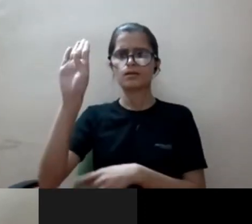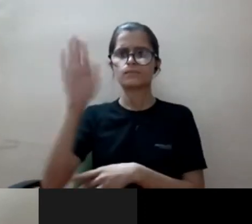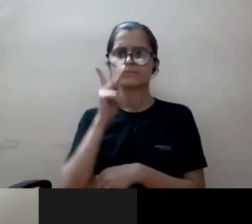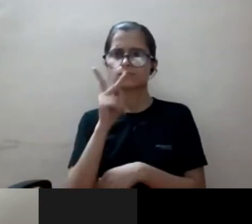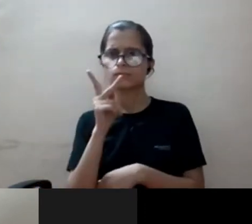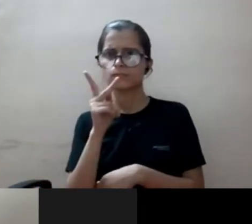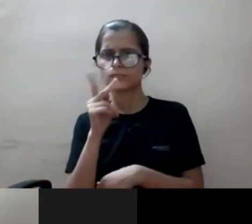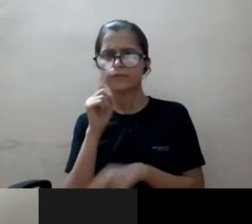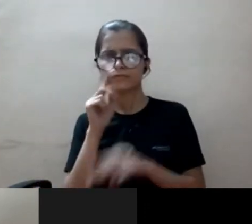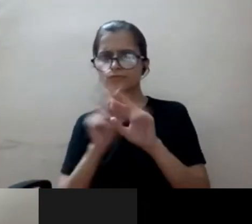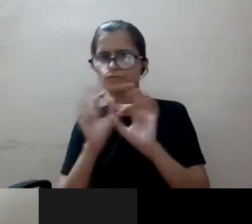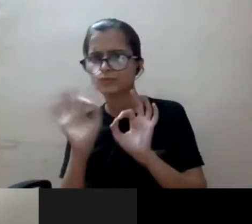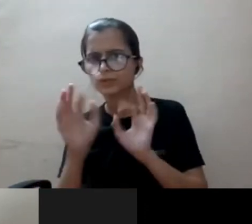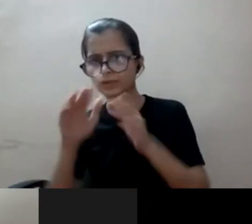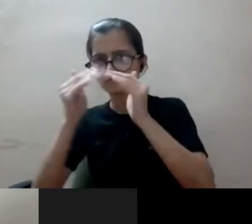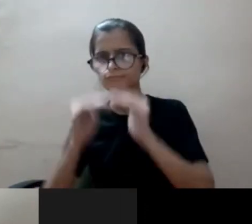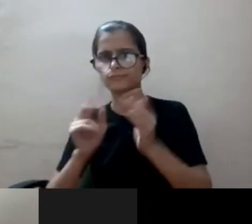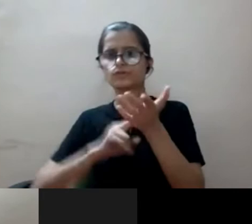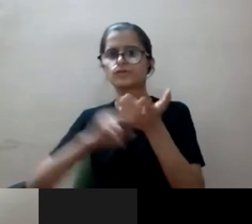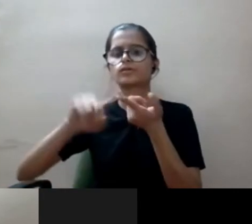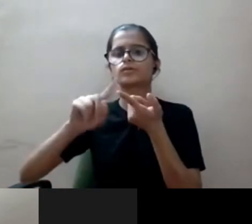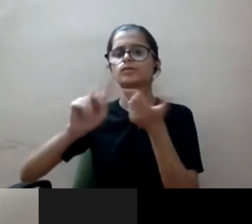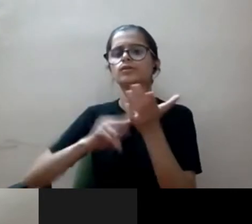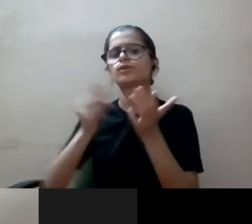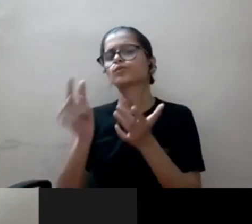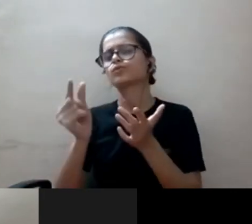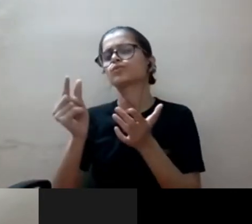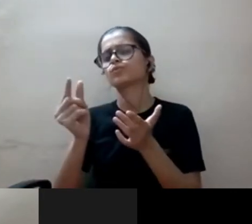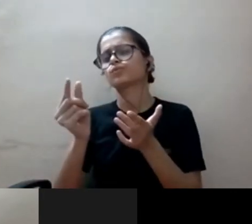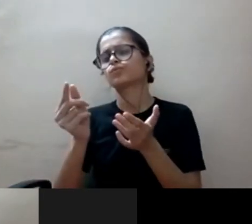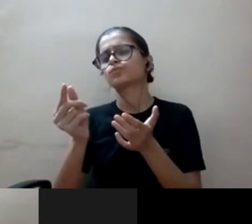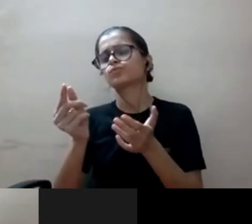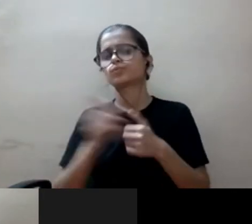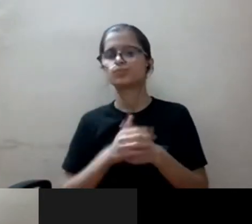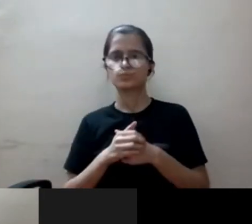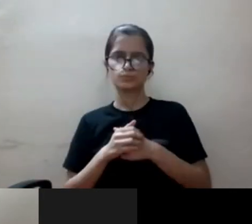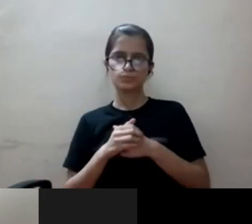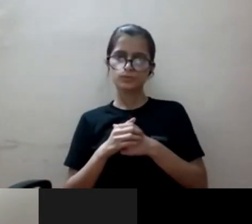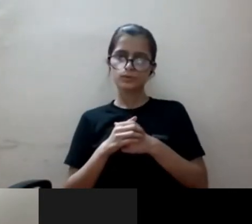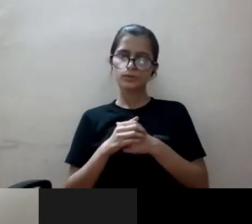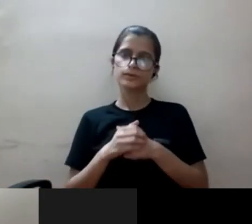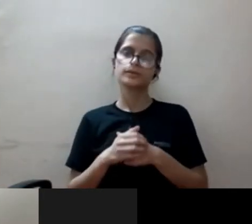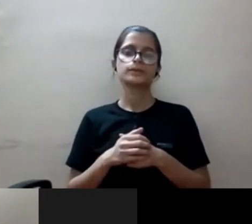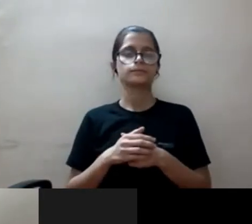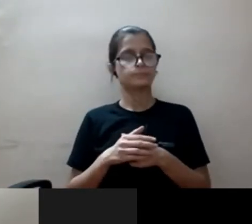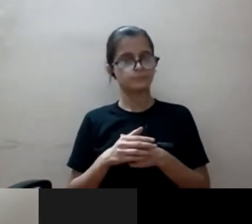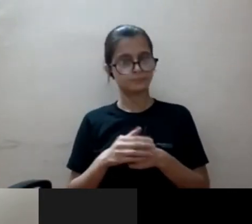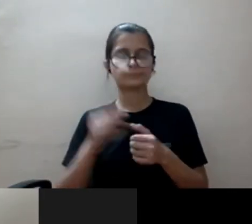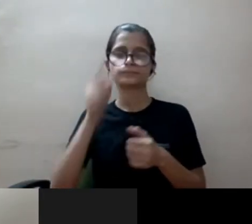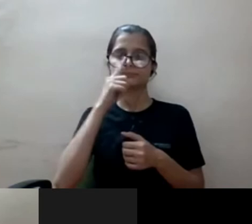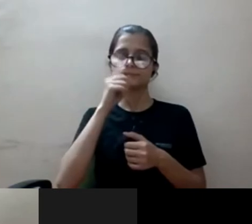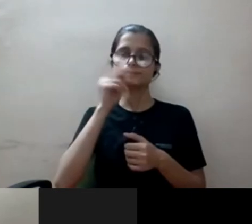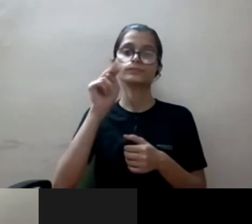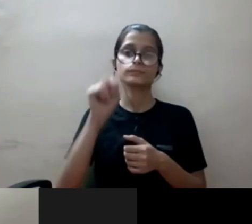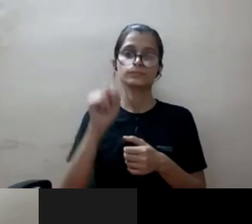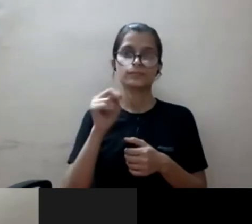Ninu. Dr. Ninu Kumar? Yeah, thank you, DJV. Thank